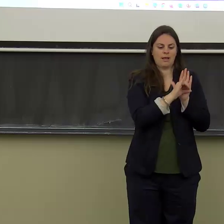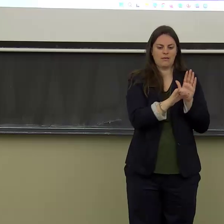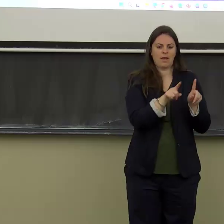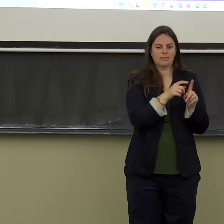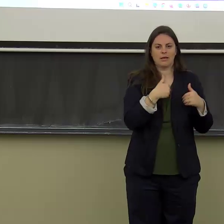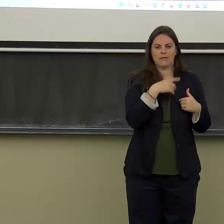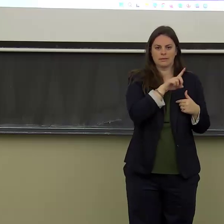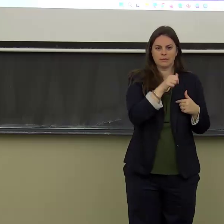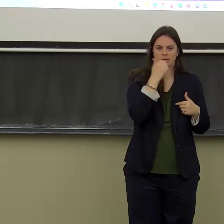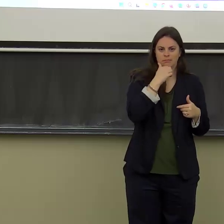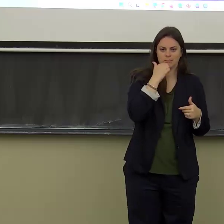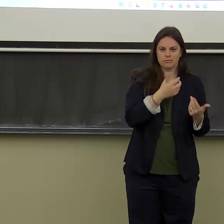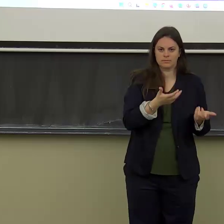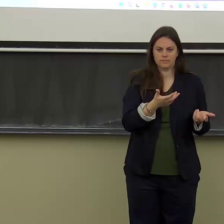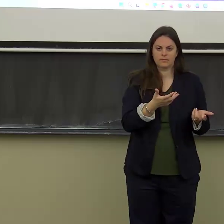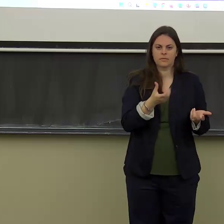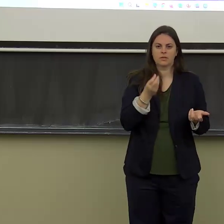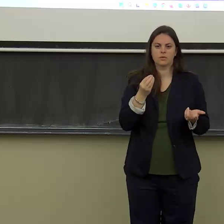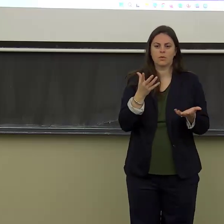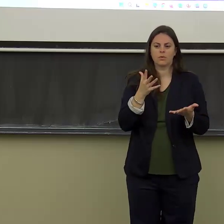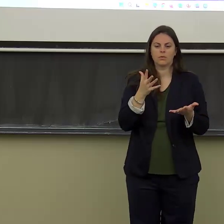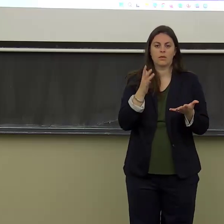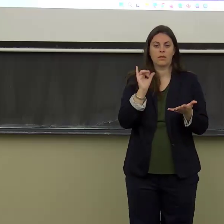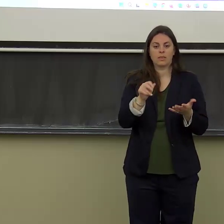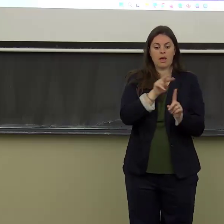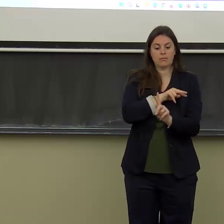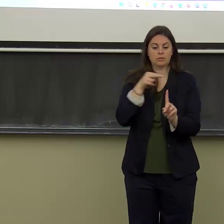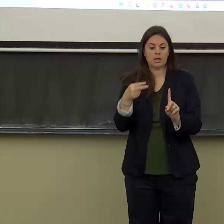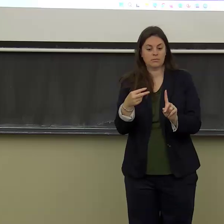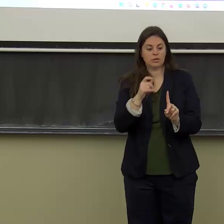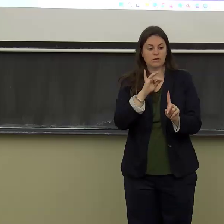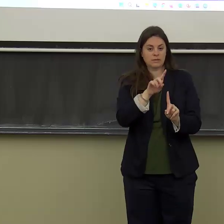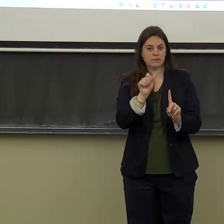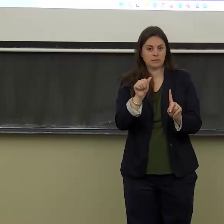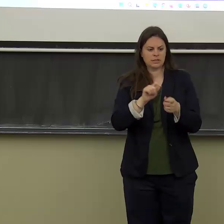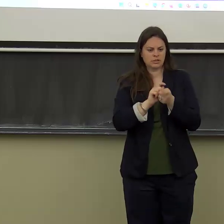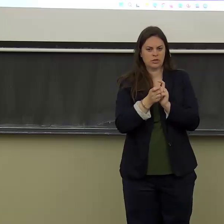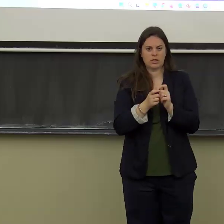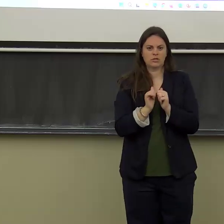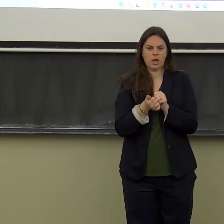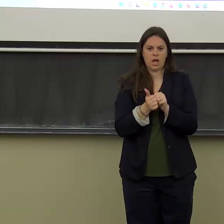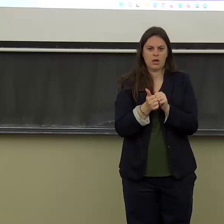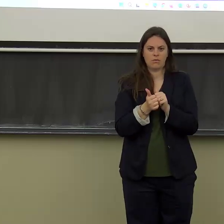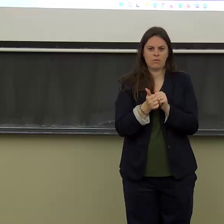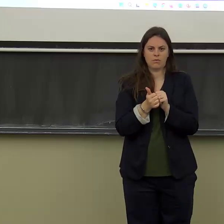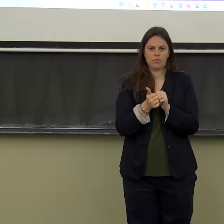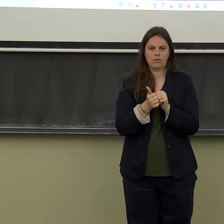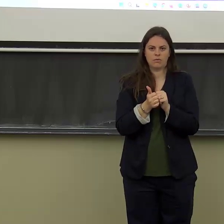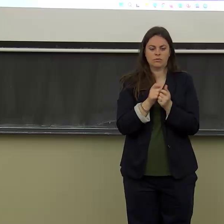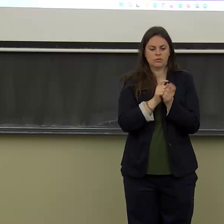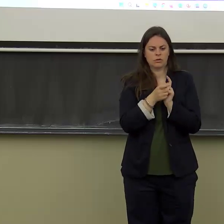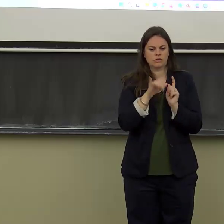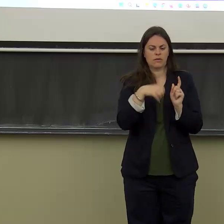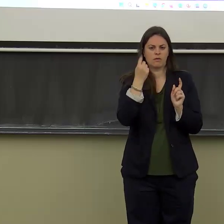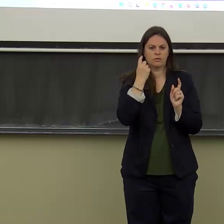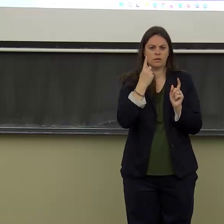So, you know, changing the perception on disability, changing the understanding that